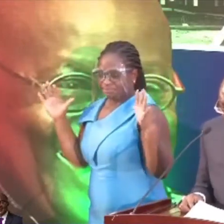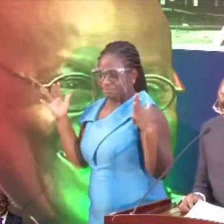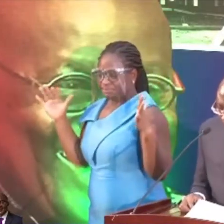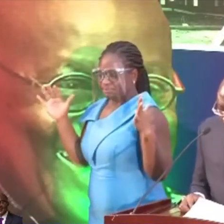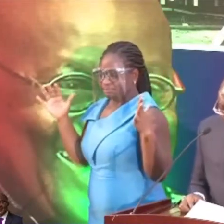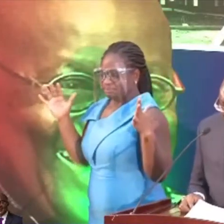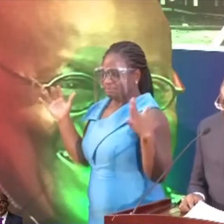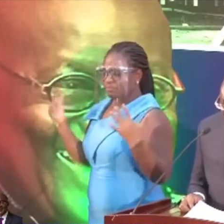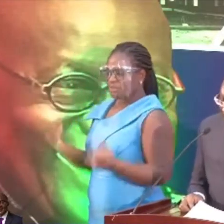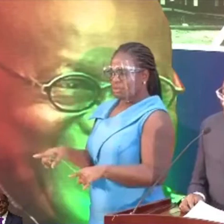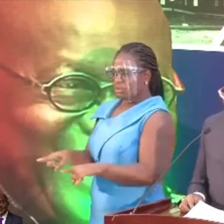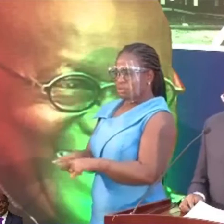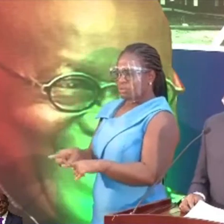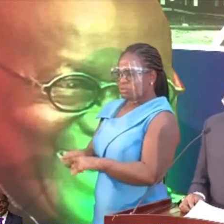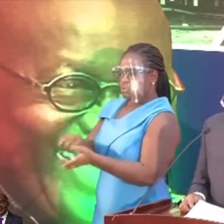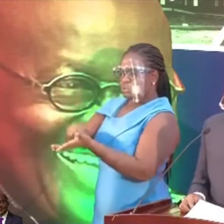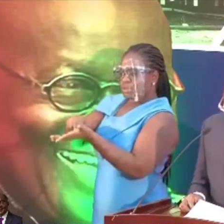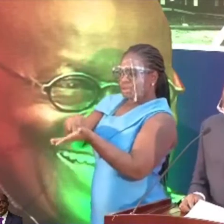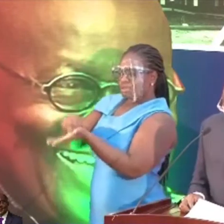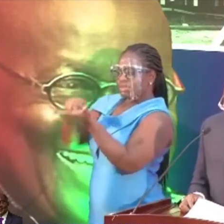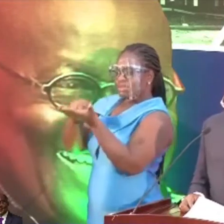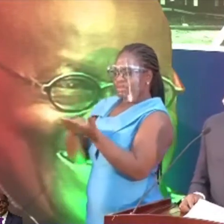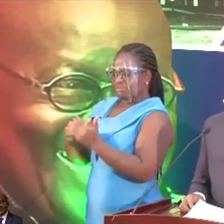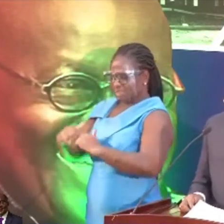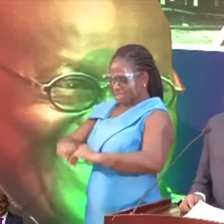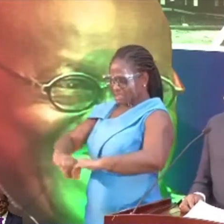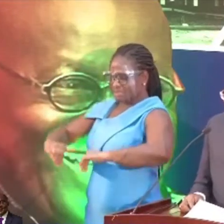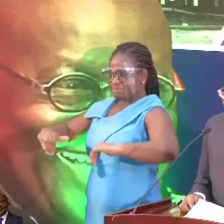We are also rehabilitating and expanding